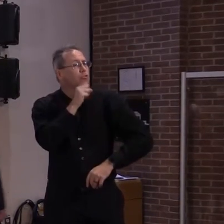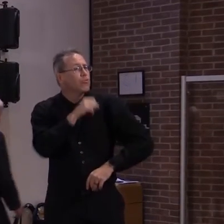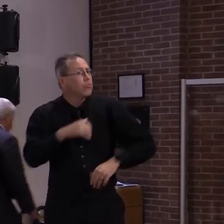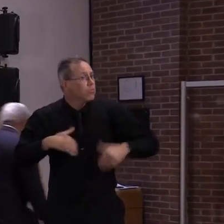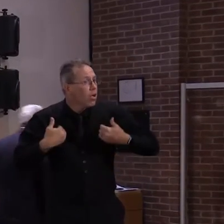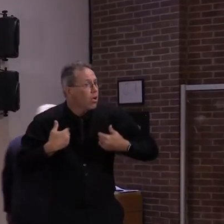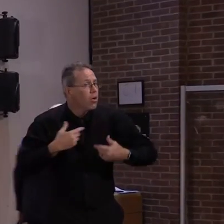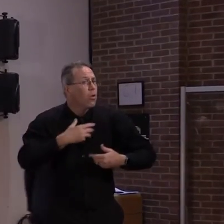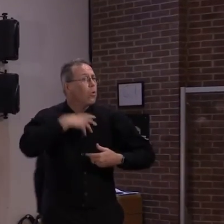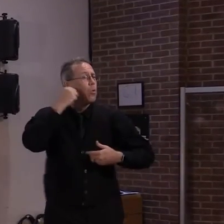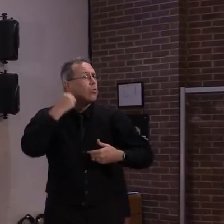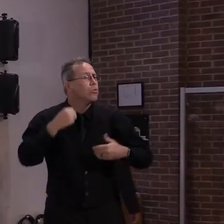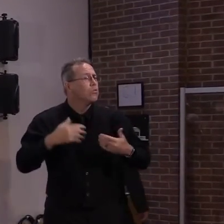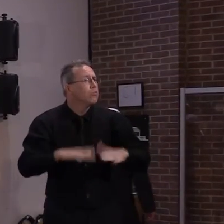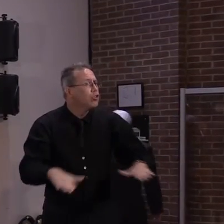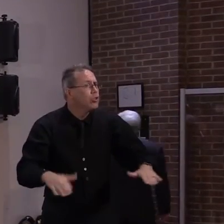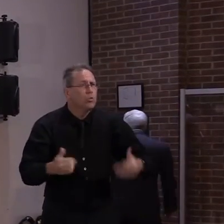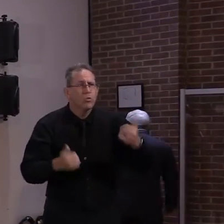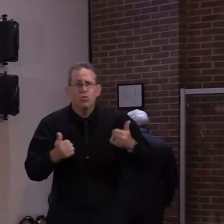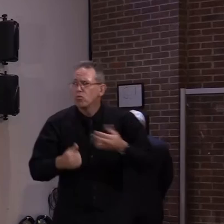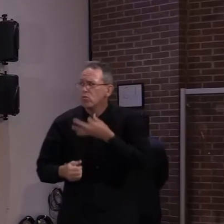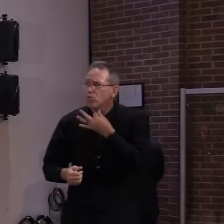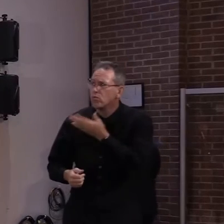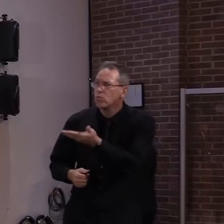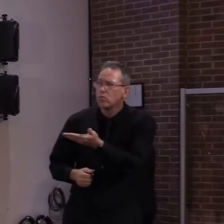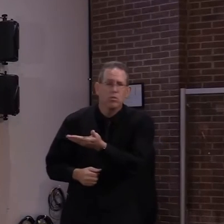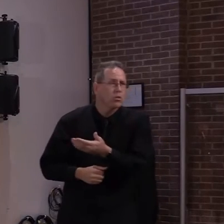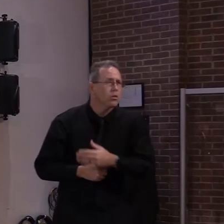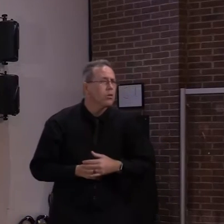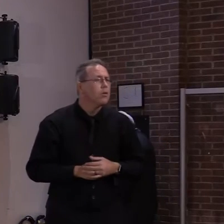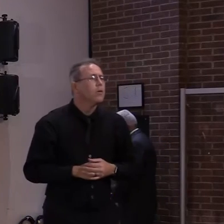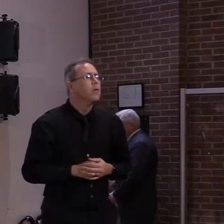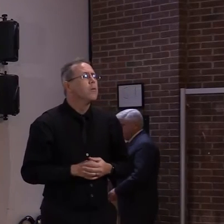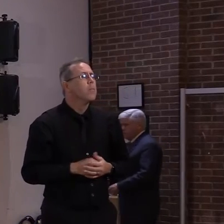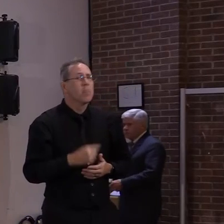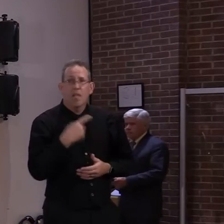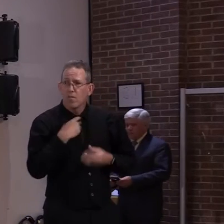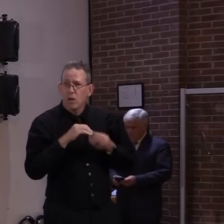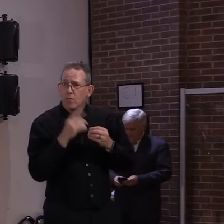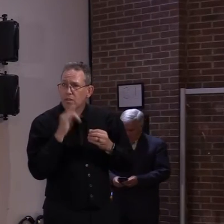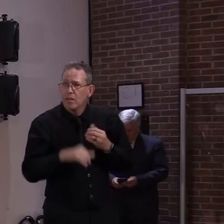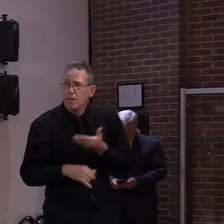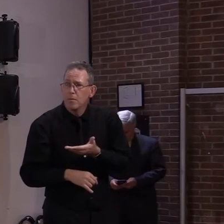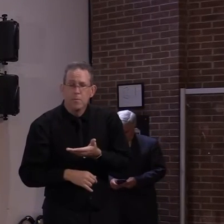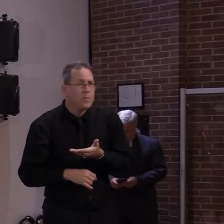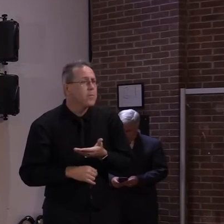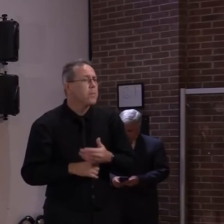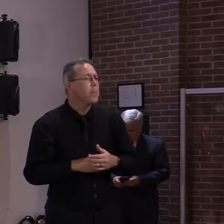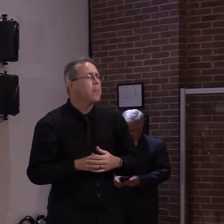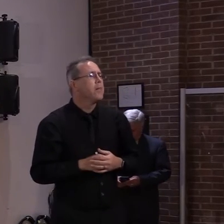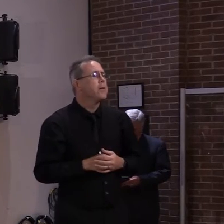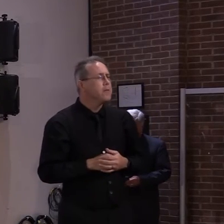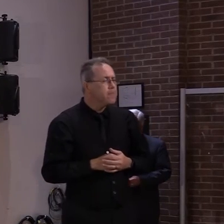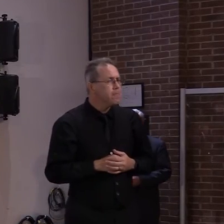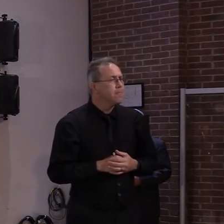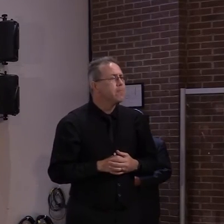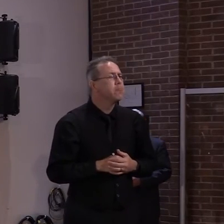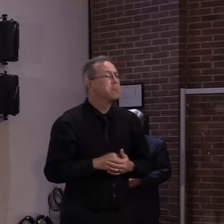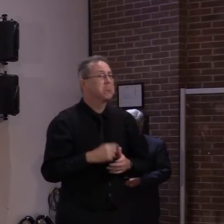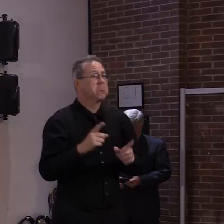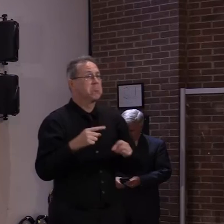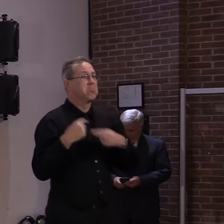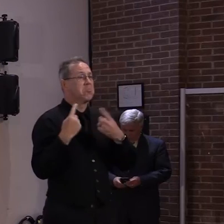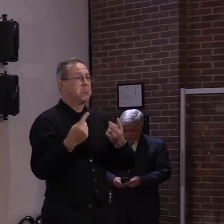hospitalizations. We continue throughout this latest Delta variant surge to have zero pediatric